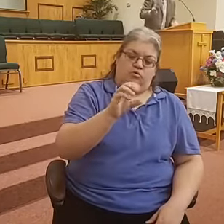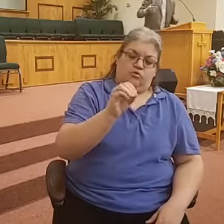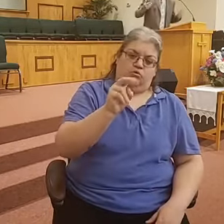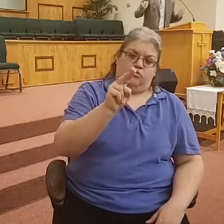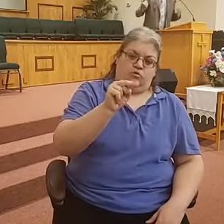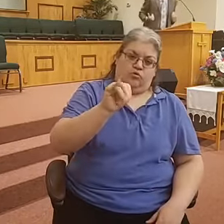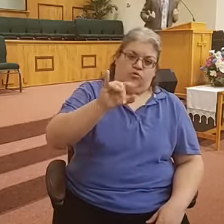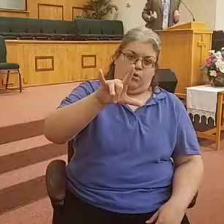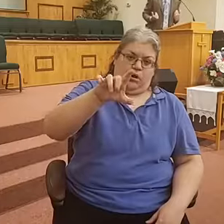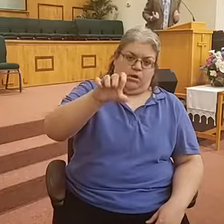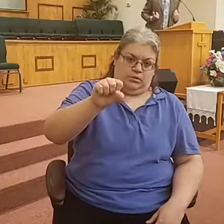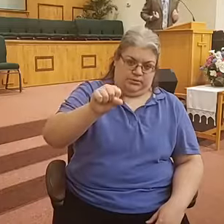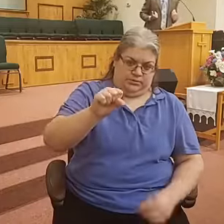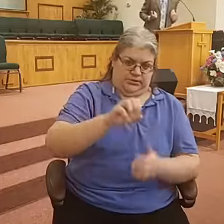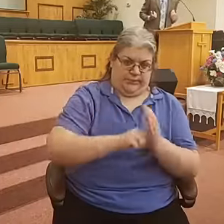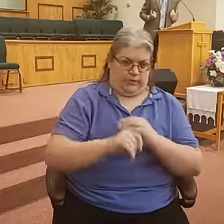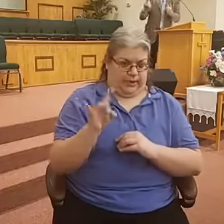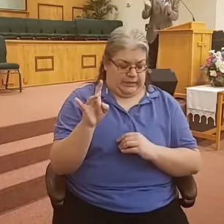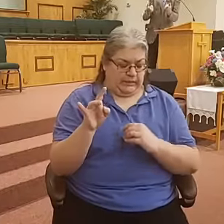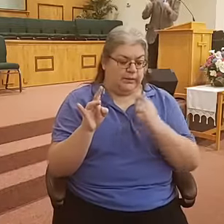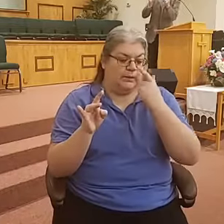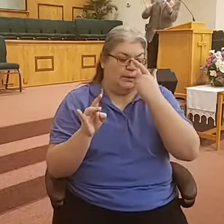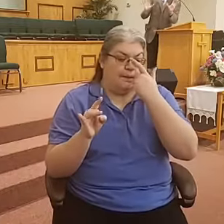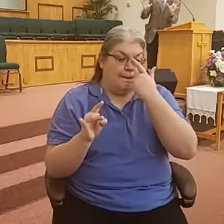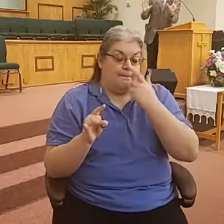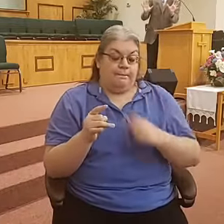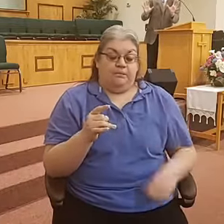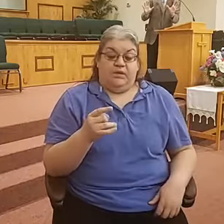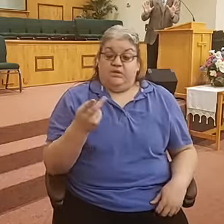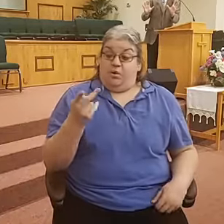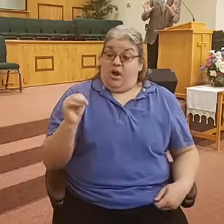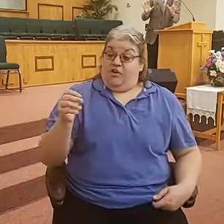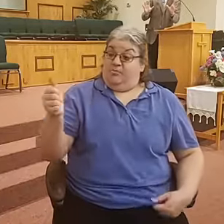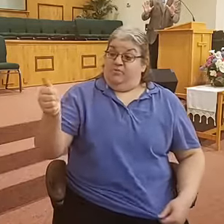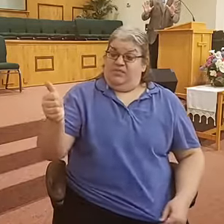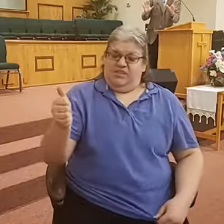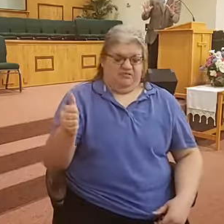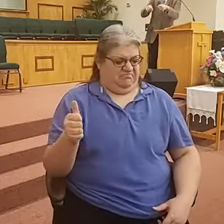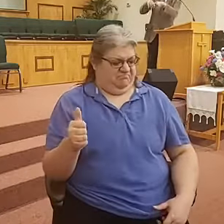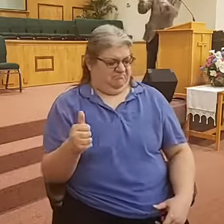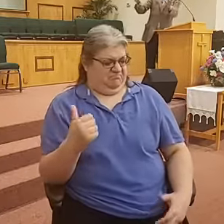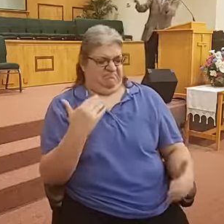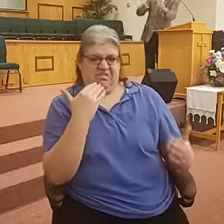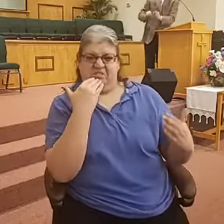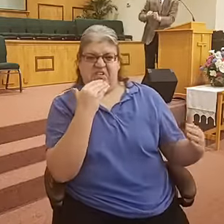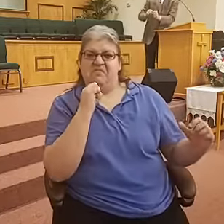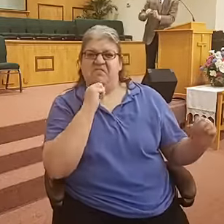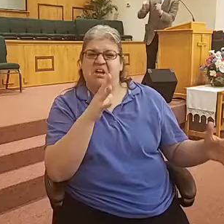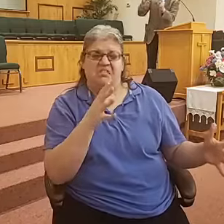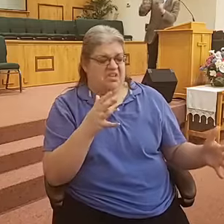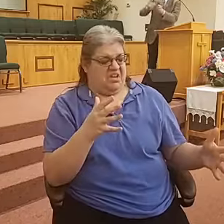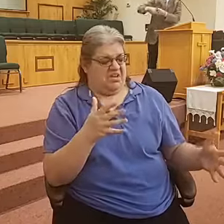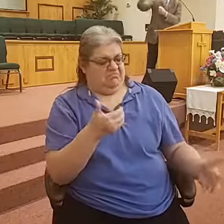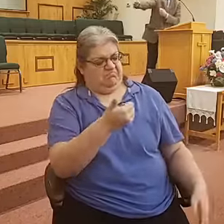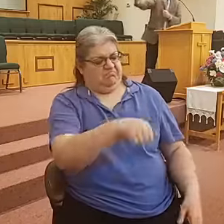So, Hiram is not only ungrateful and rejects the gift, but he returns